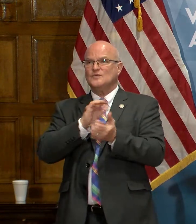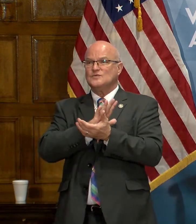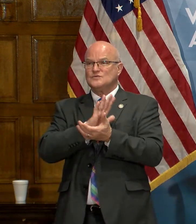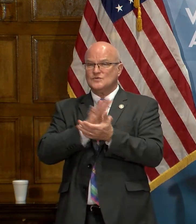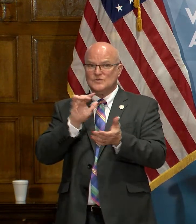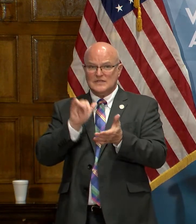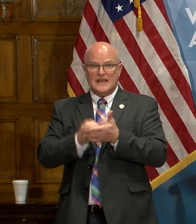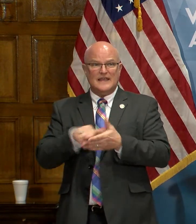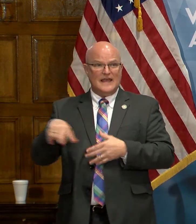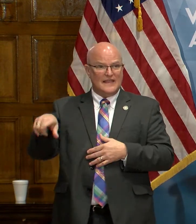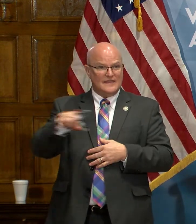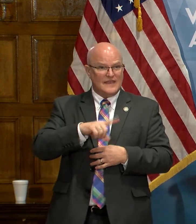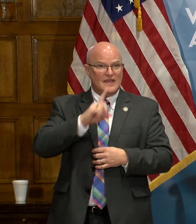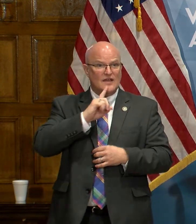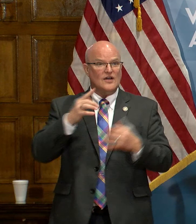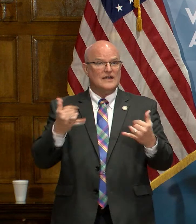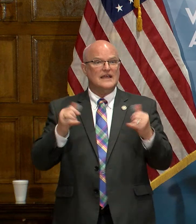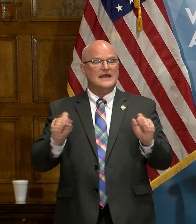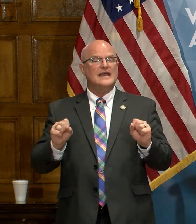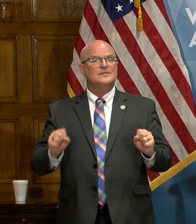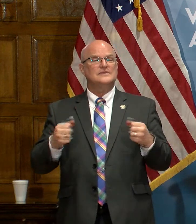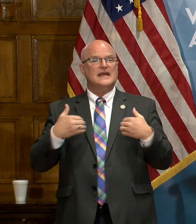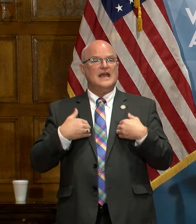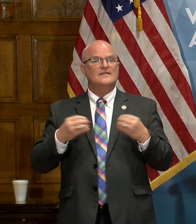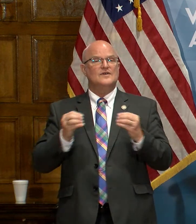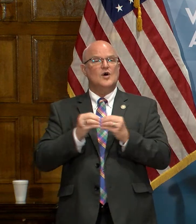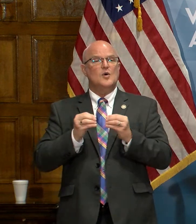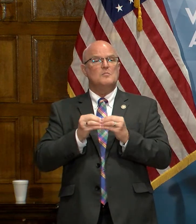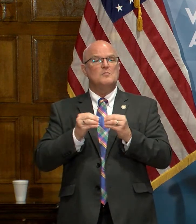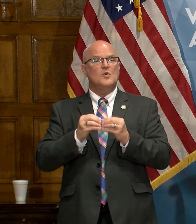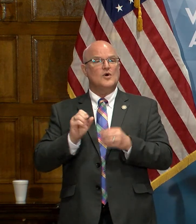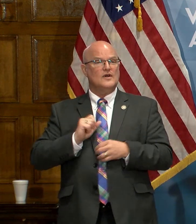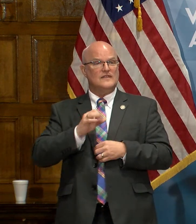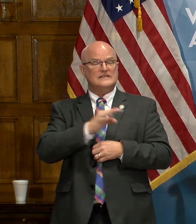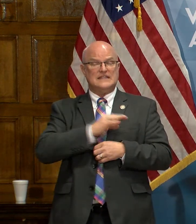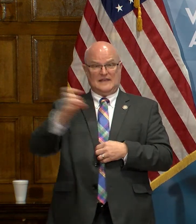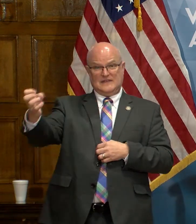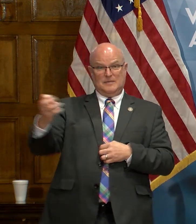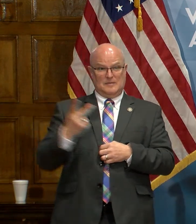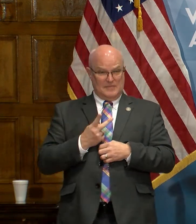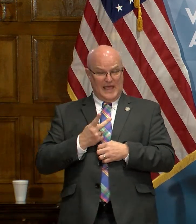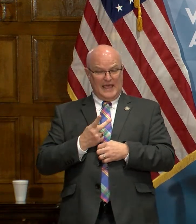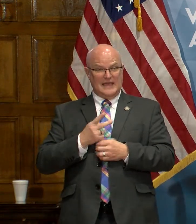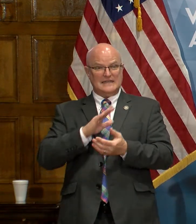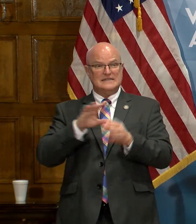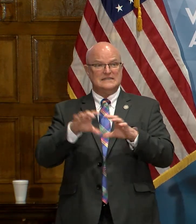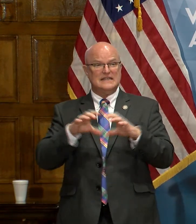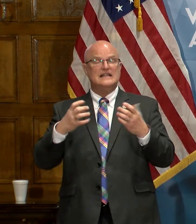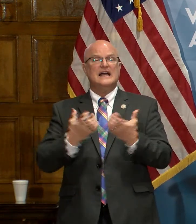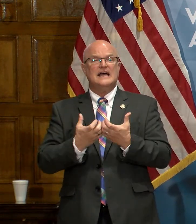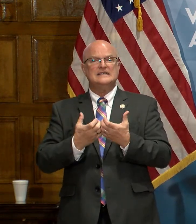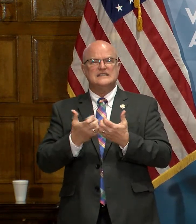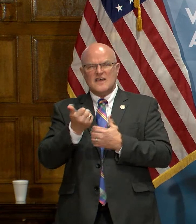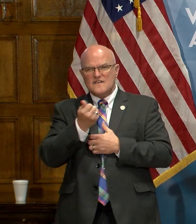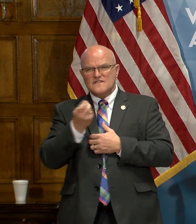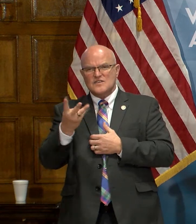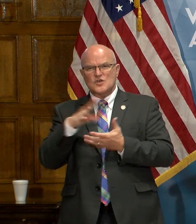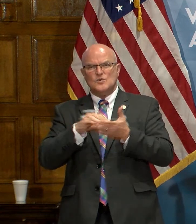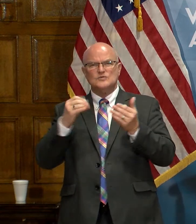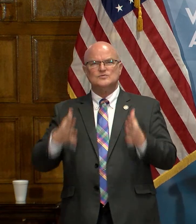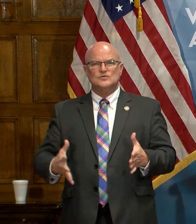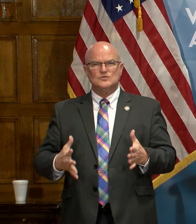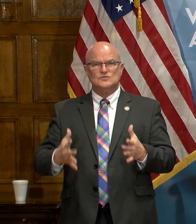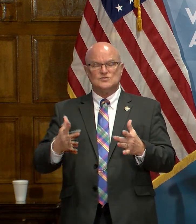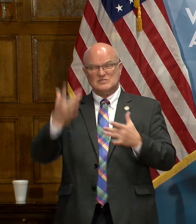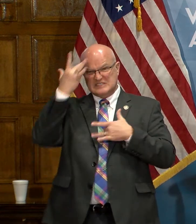that they are now able to have more of their staff return. They've having fewer students who are having to be